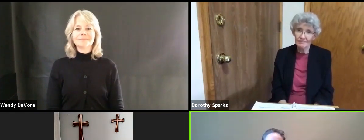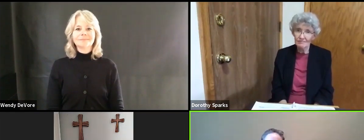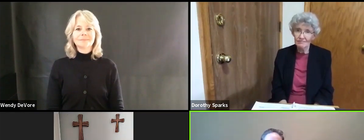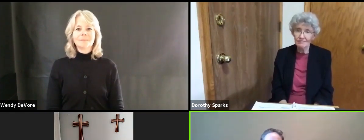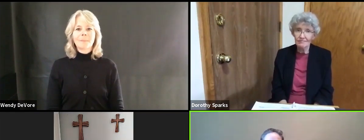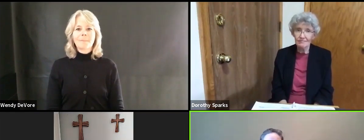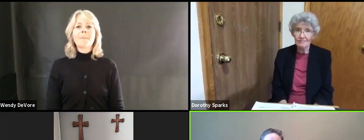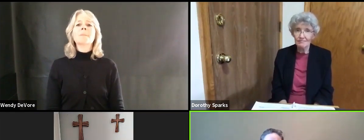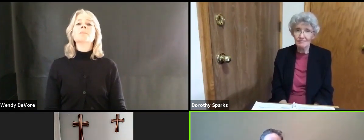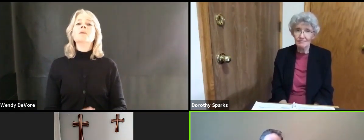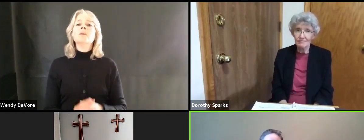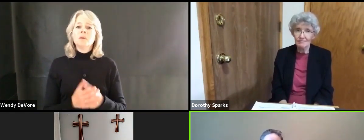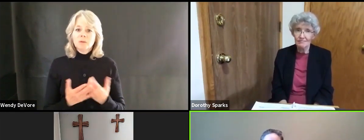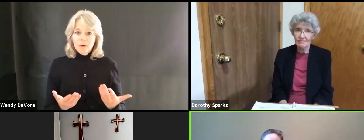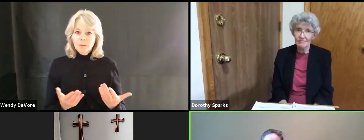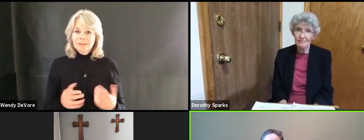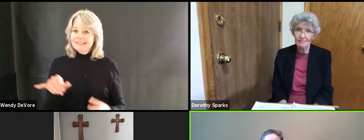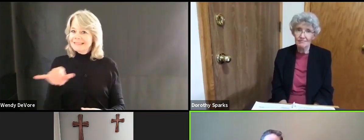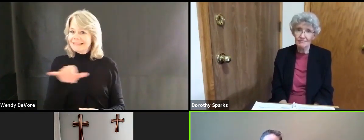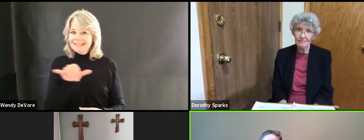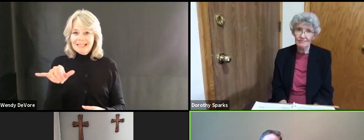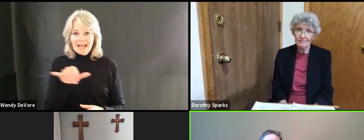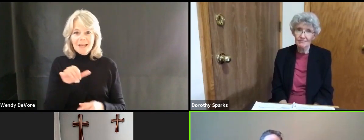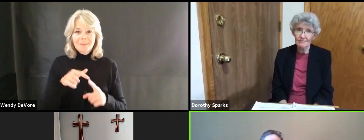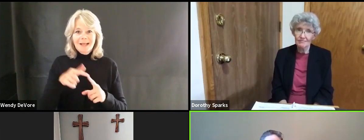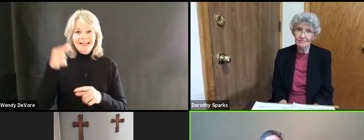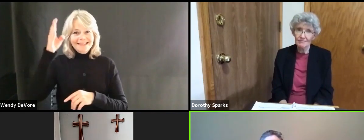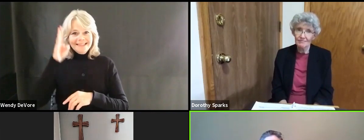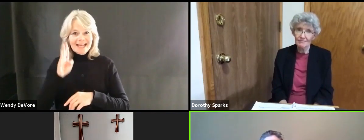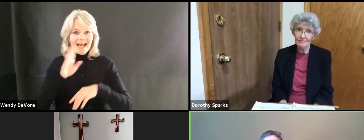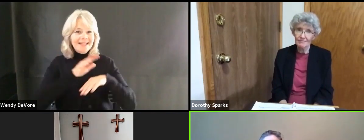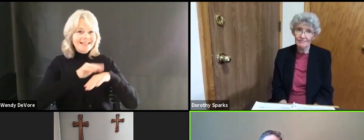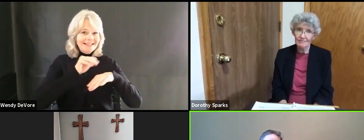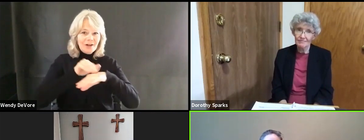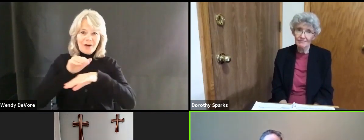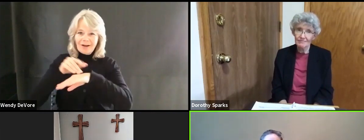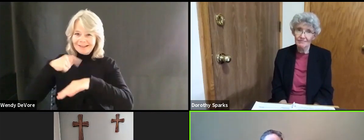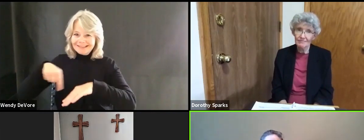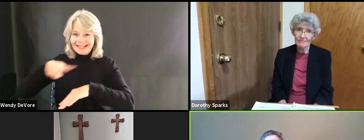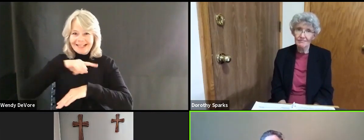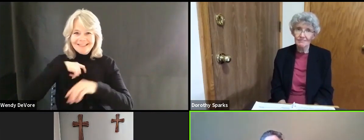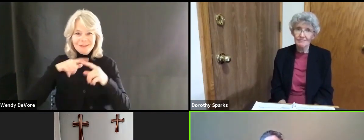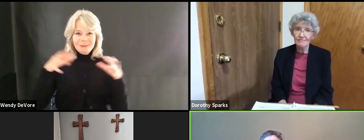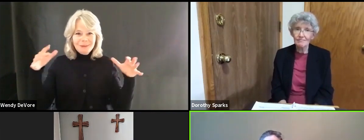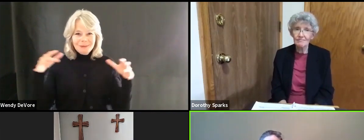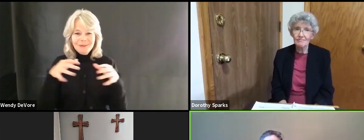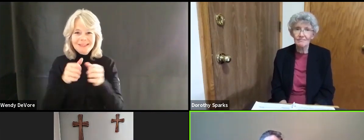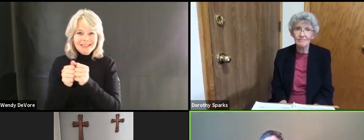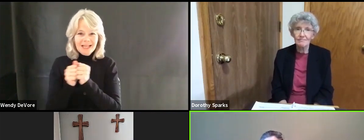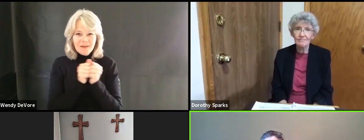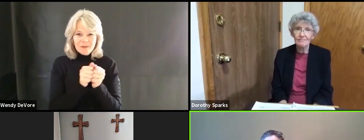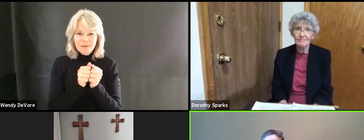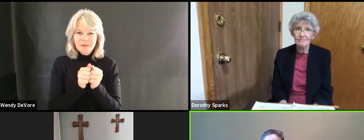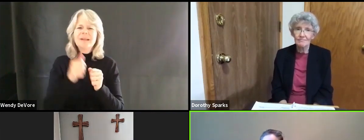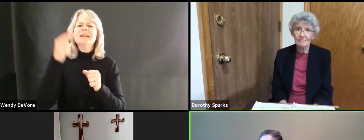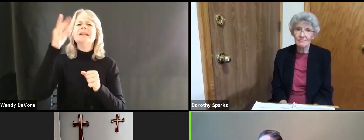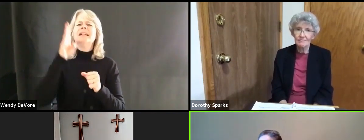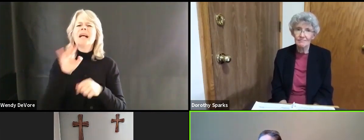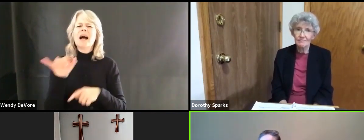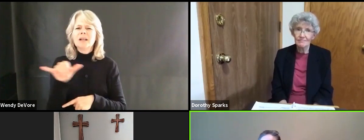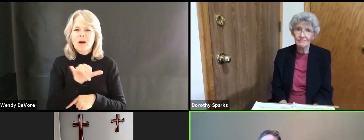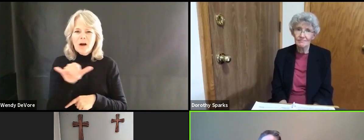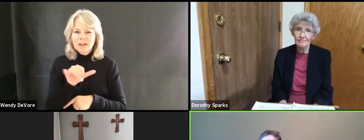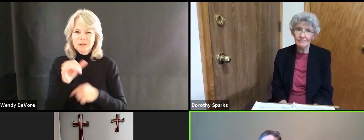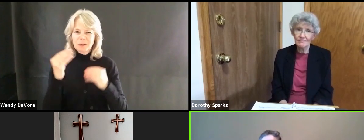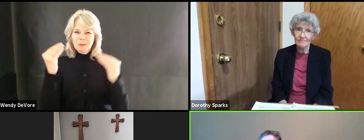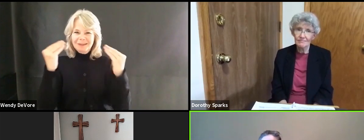Just as God gathers us and we respond to God, God then teaches us. God teaches